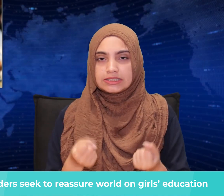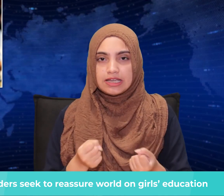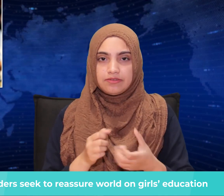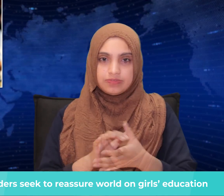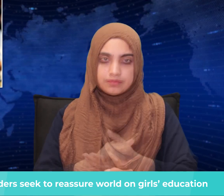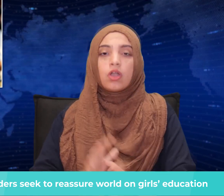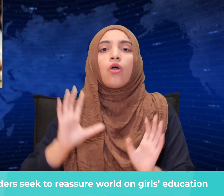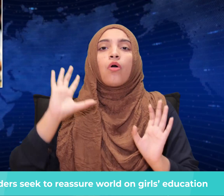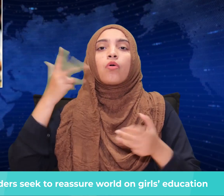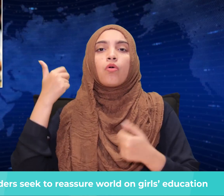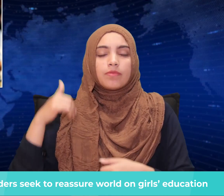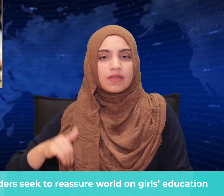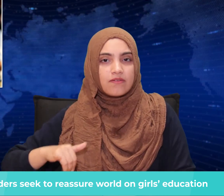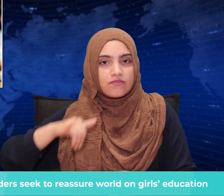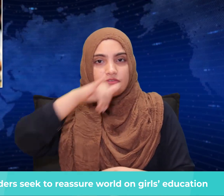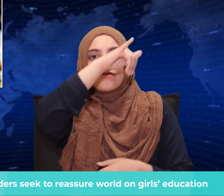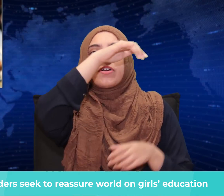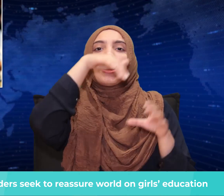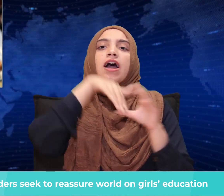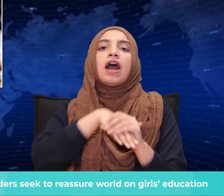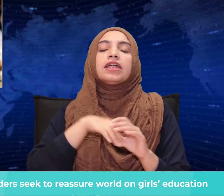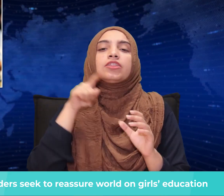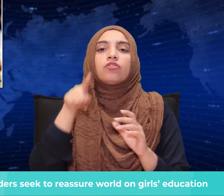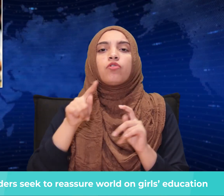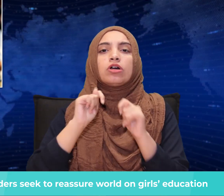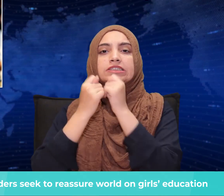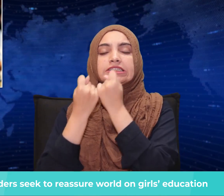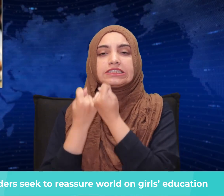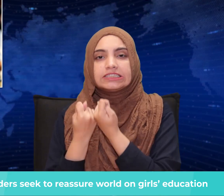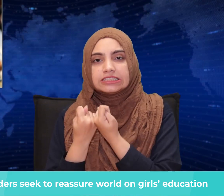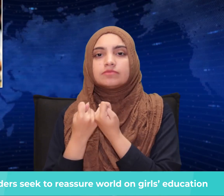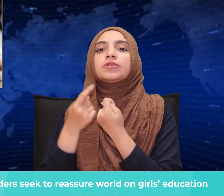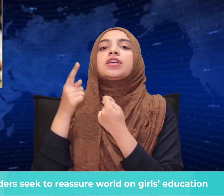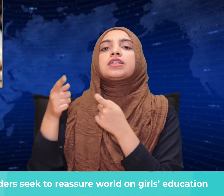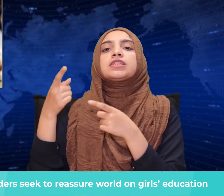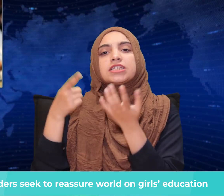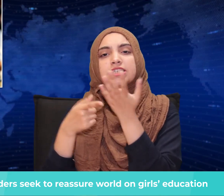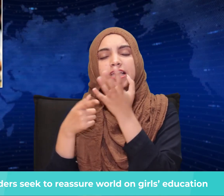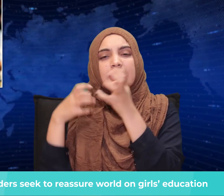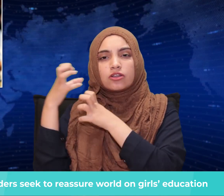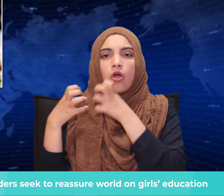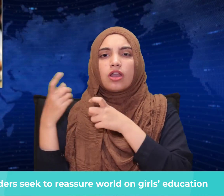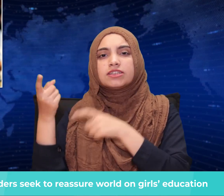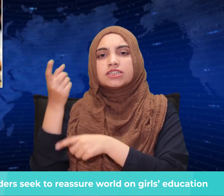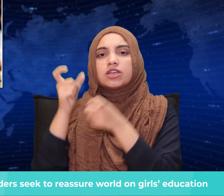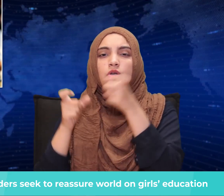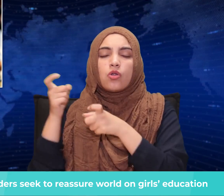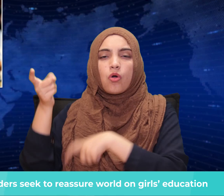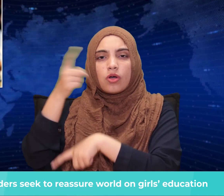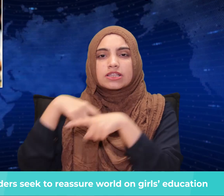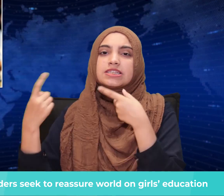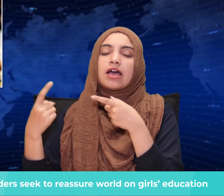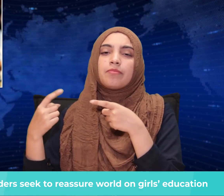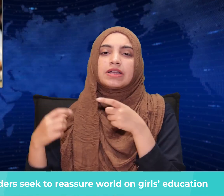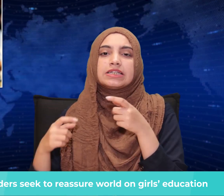A flight carrying a team of technicians from Qatar became the first plane to land in Kabul since